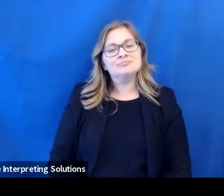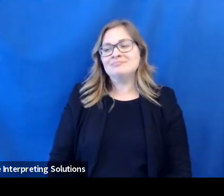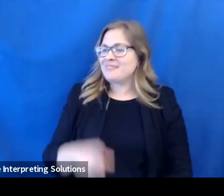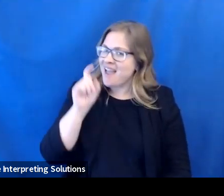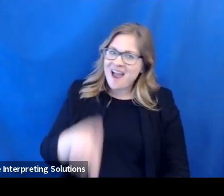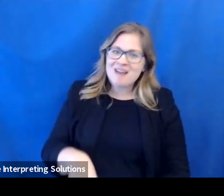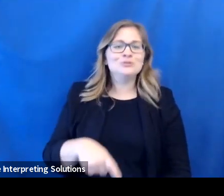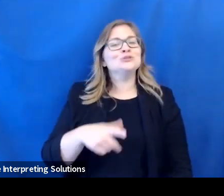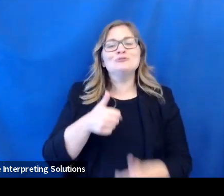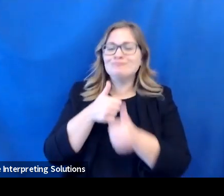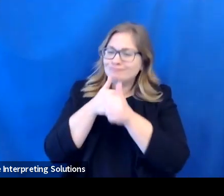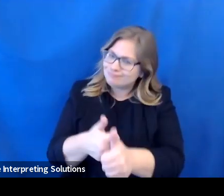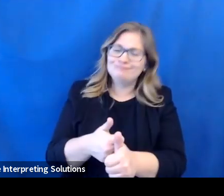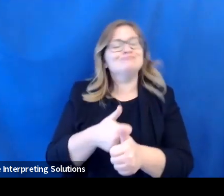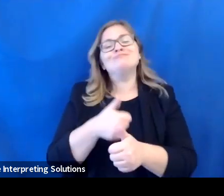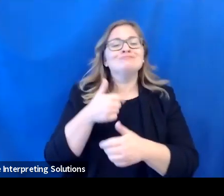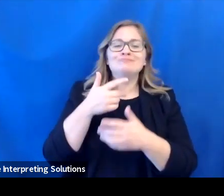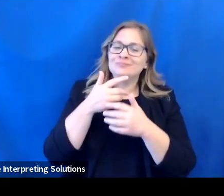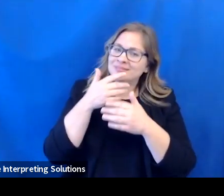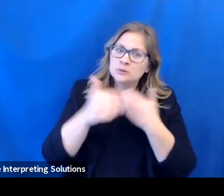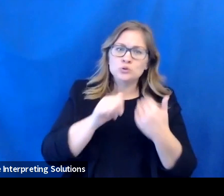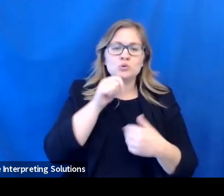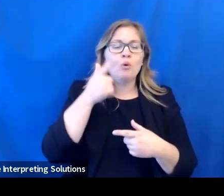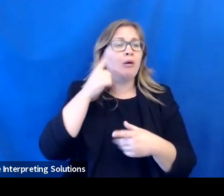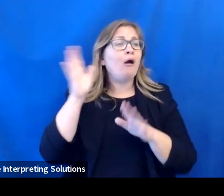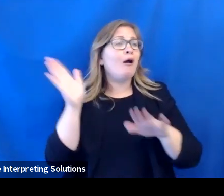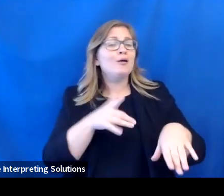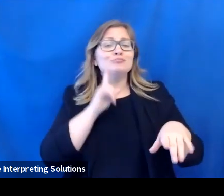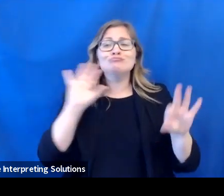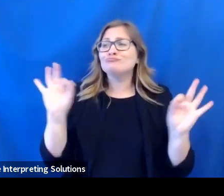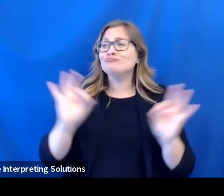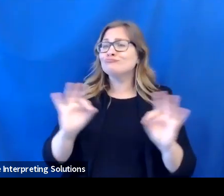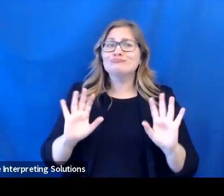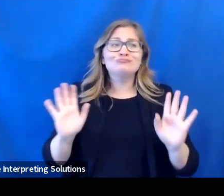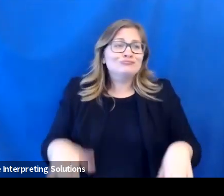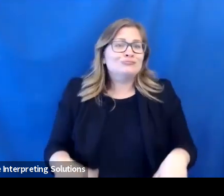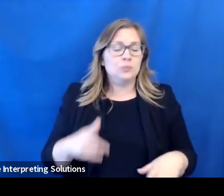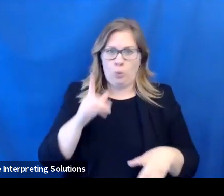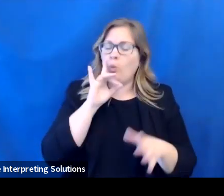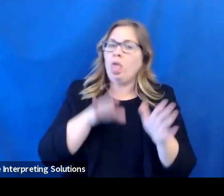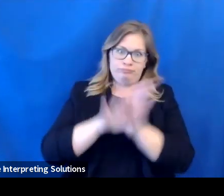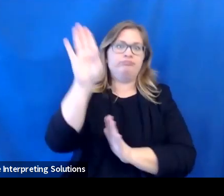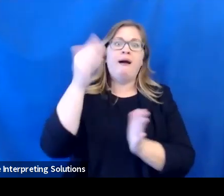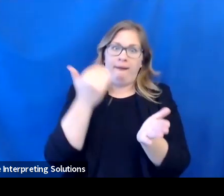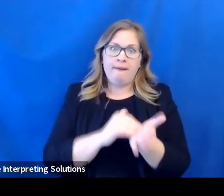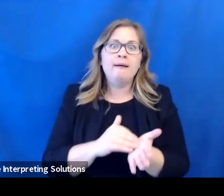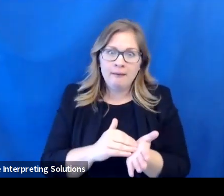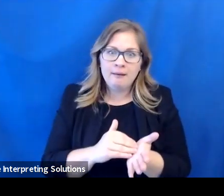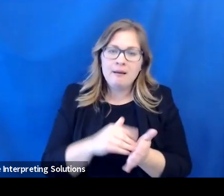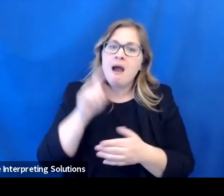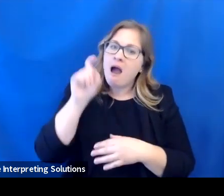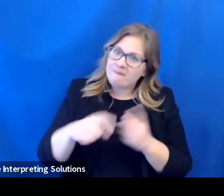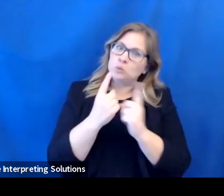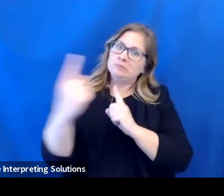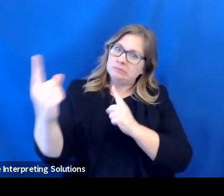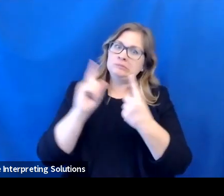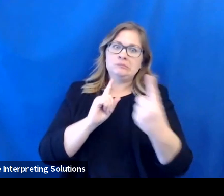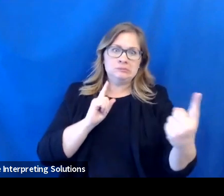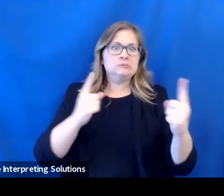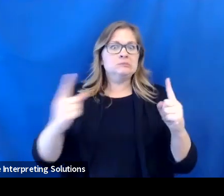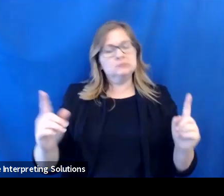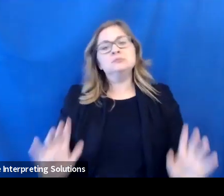some breakthroughs, if our social distancing. So I do want people to not have a false sense of security, but I also want you to